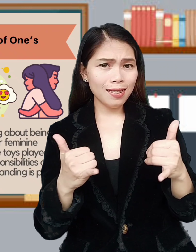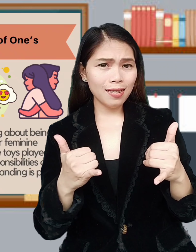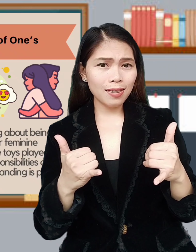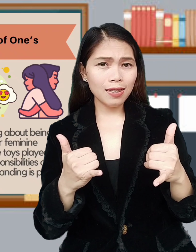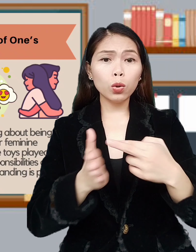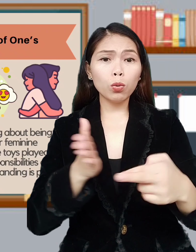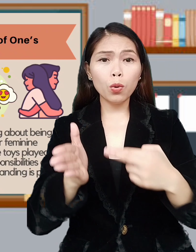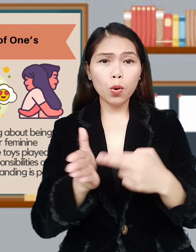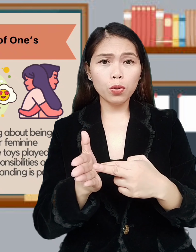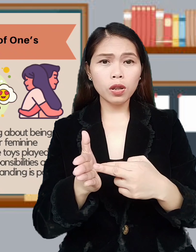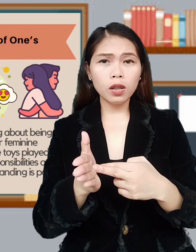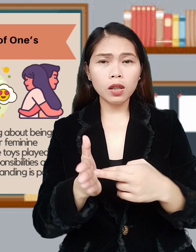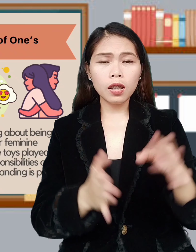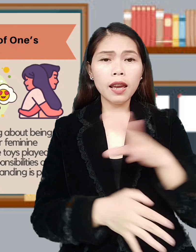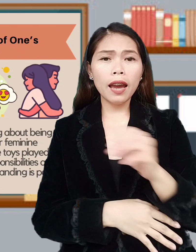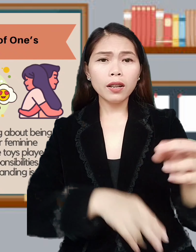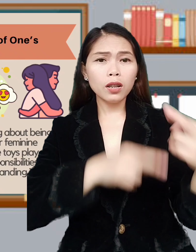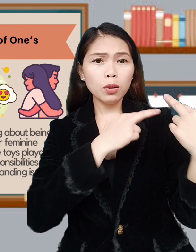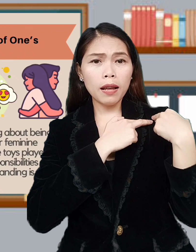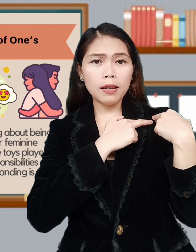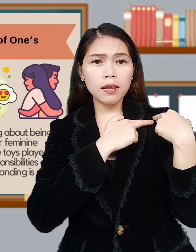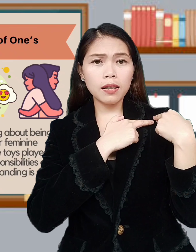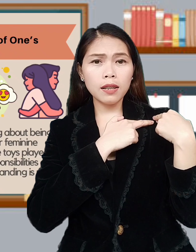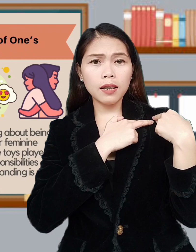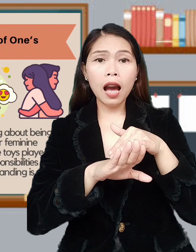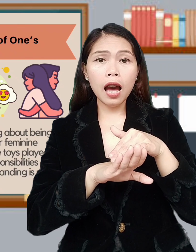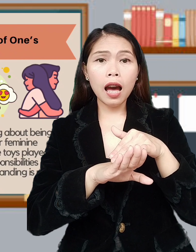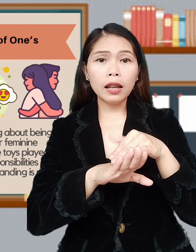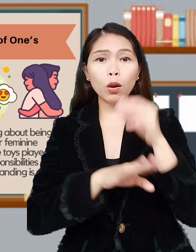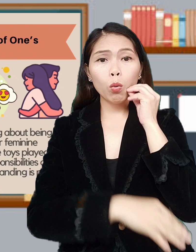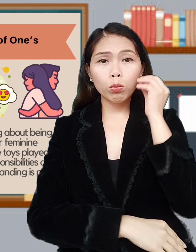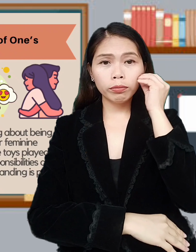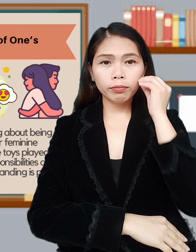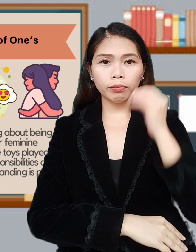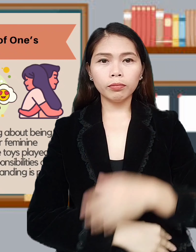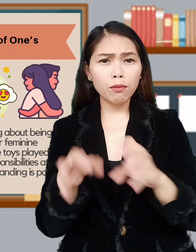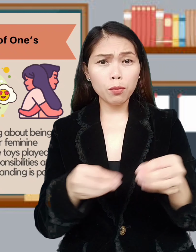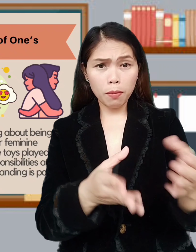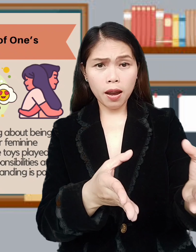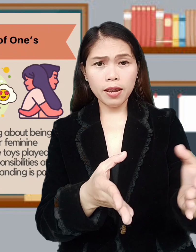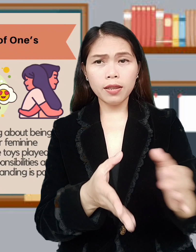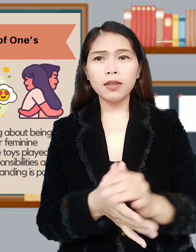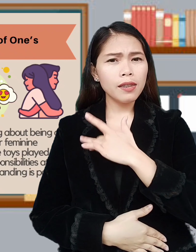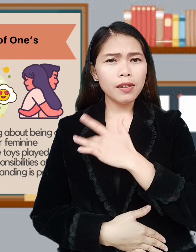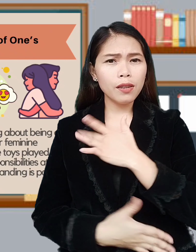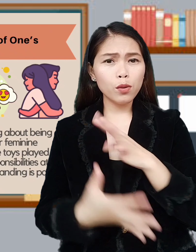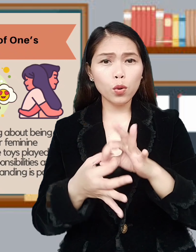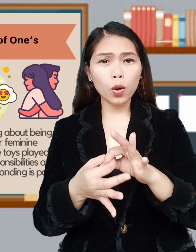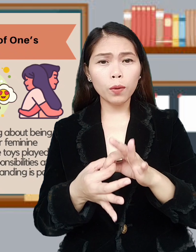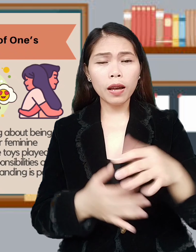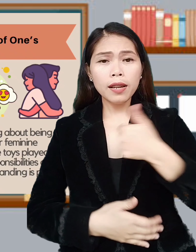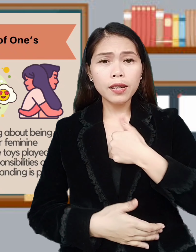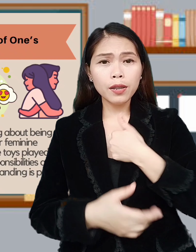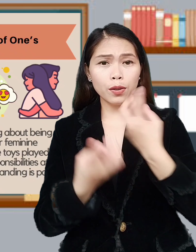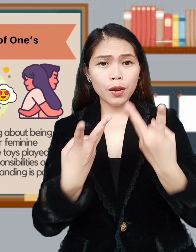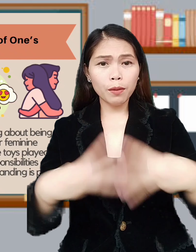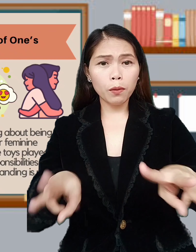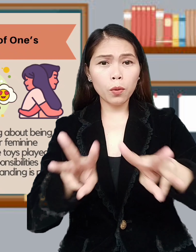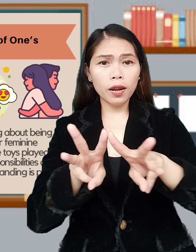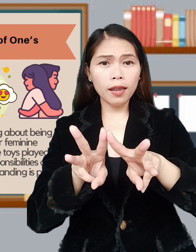with, the roles and responsibility at home. And it provides a sense